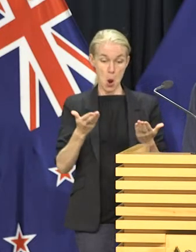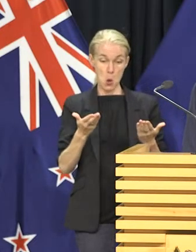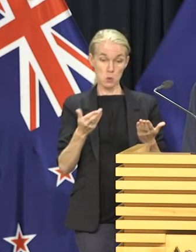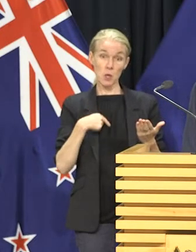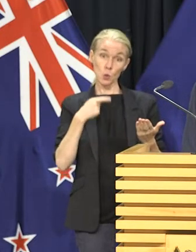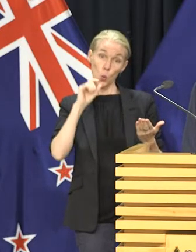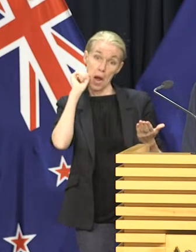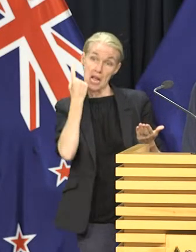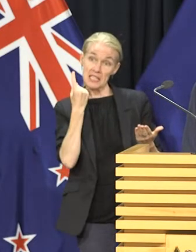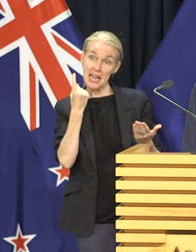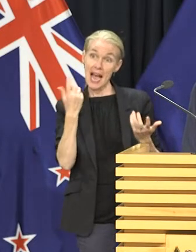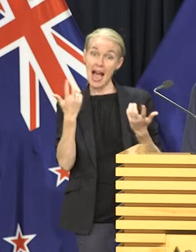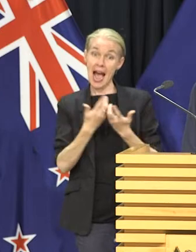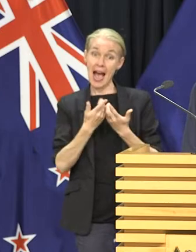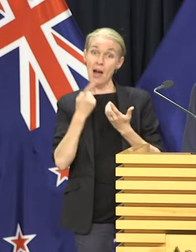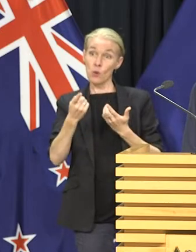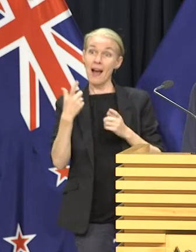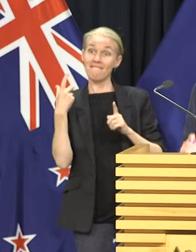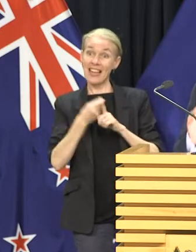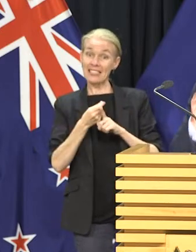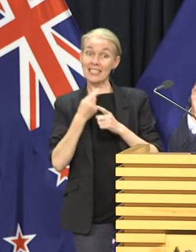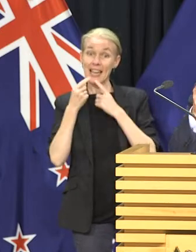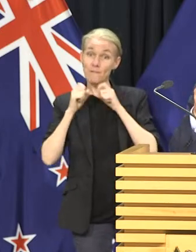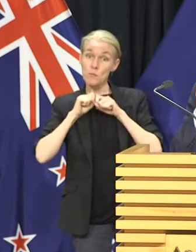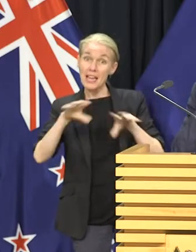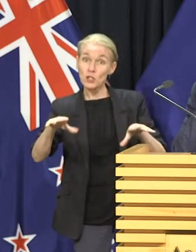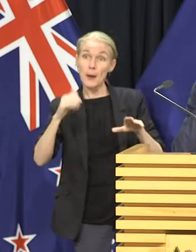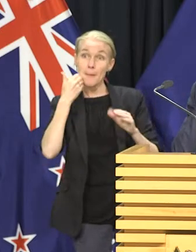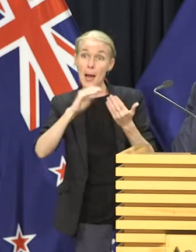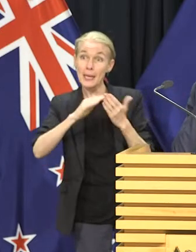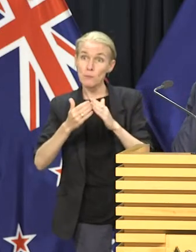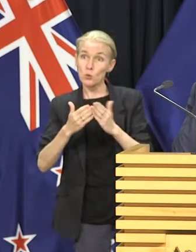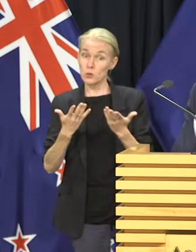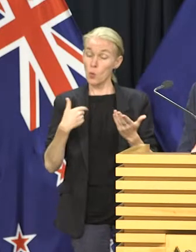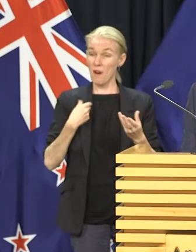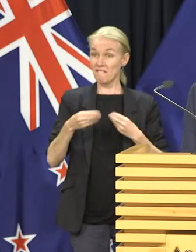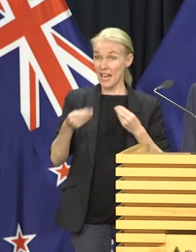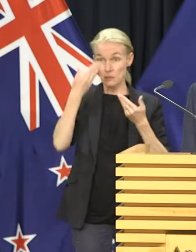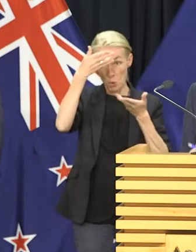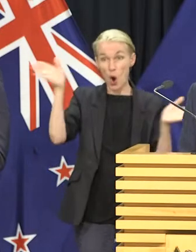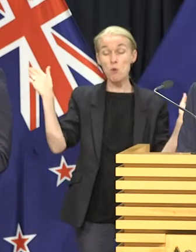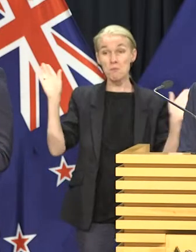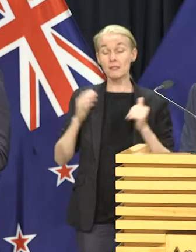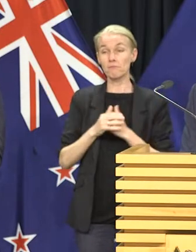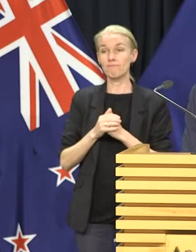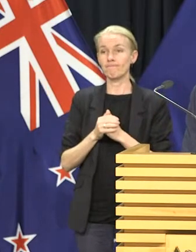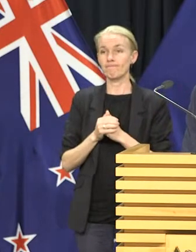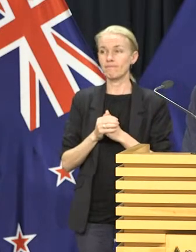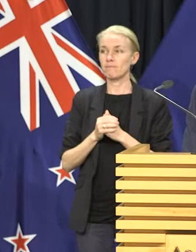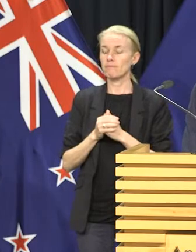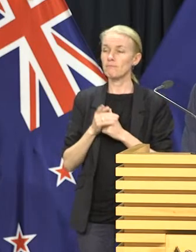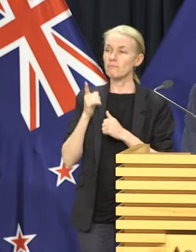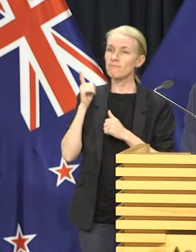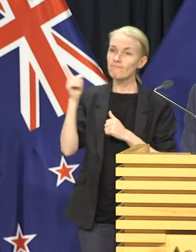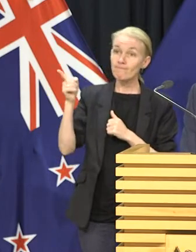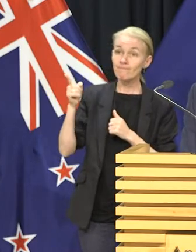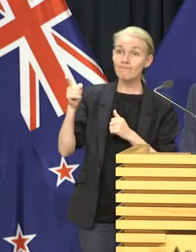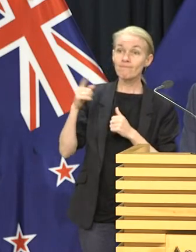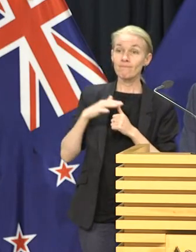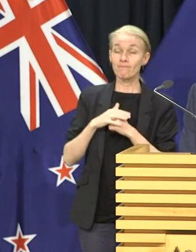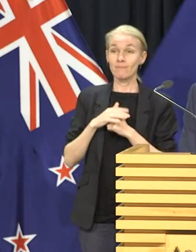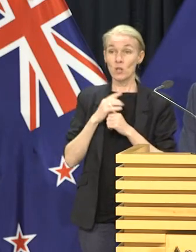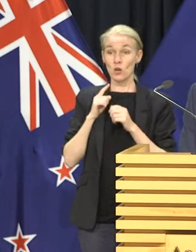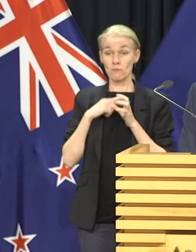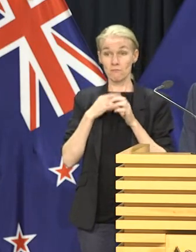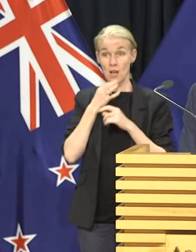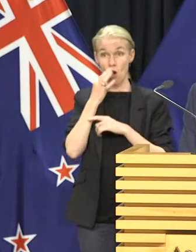whānau efficiently and in a Māori way. Would you have over who vaccinates them, either Māori or non-Māori? Will people be able to say, look, I'll go to